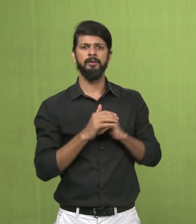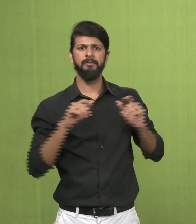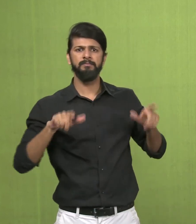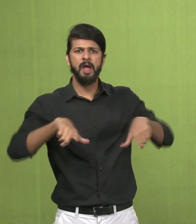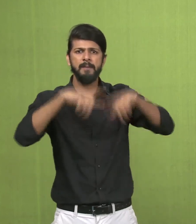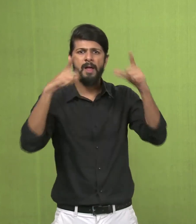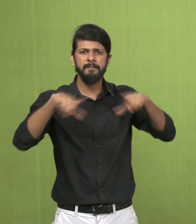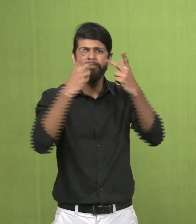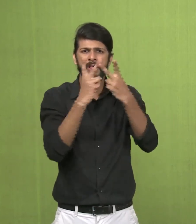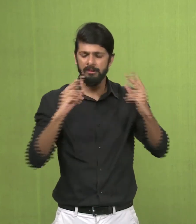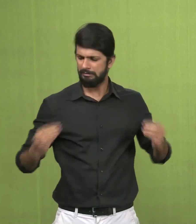exquisite foliated designs,